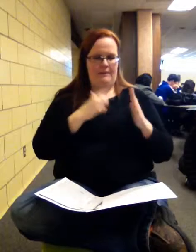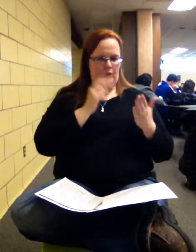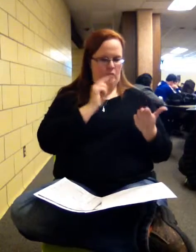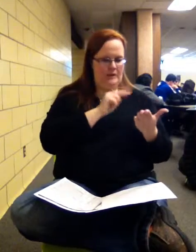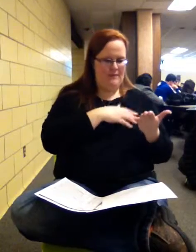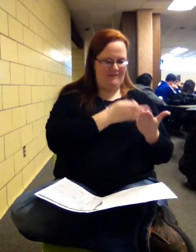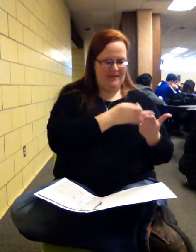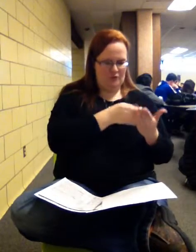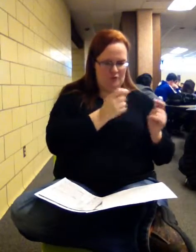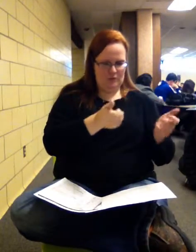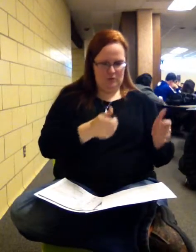quickly.